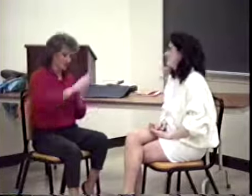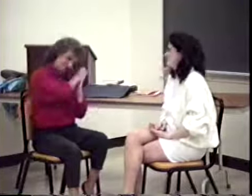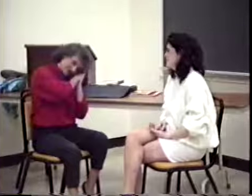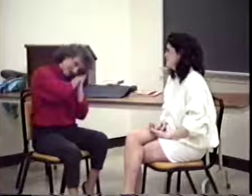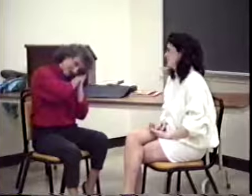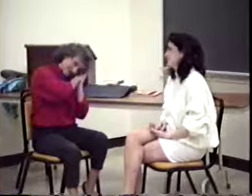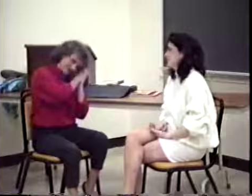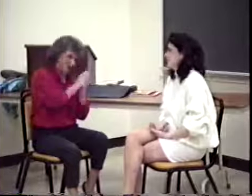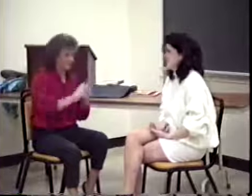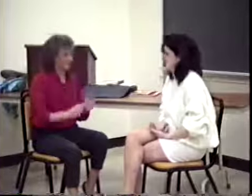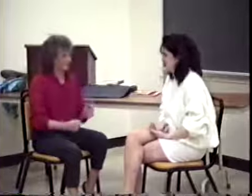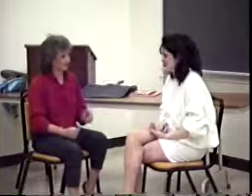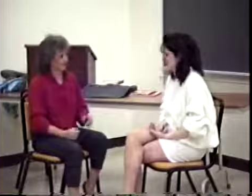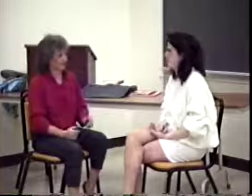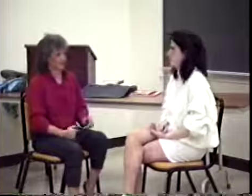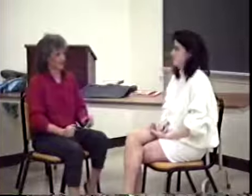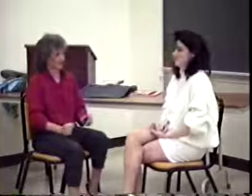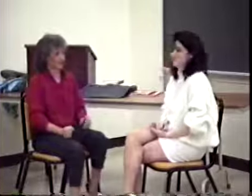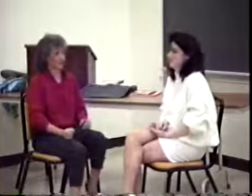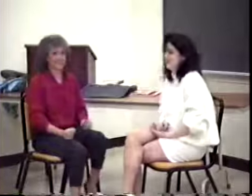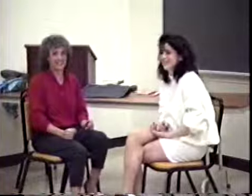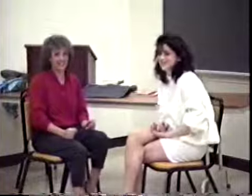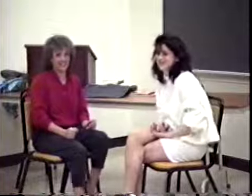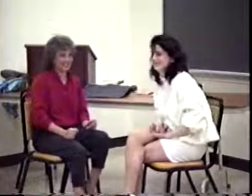She will go home because she is tired and she wishes to go to sleep.